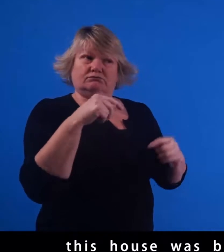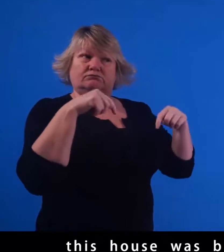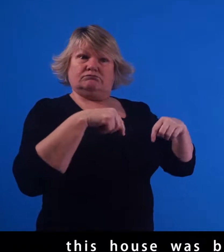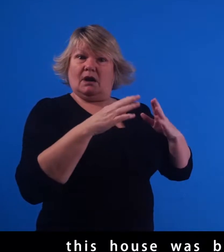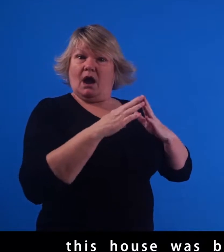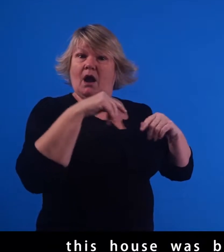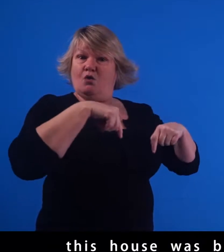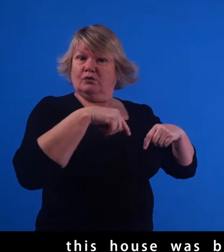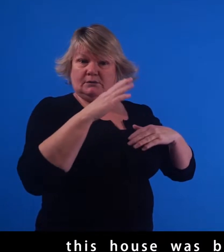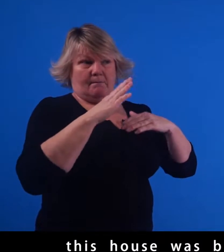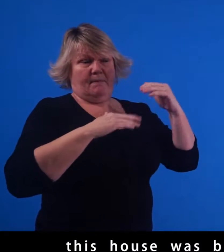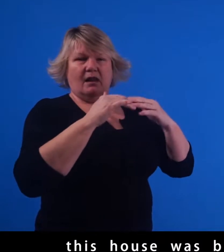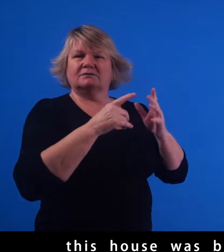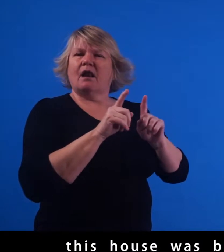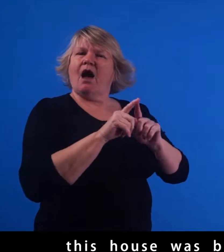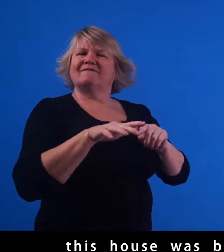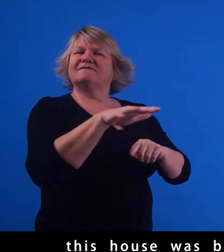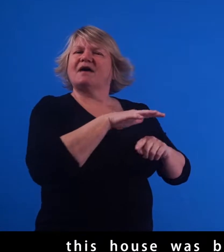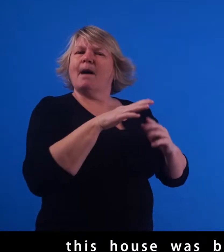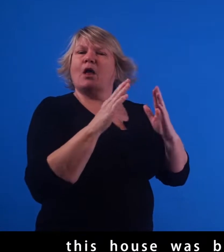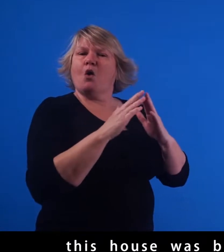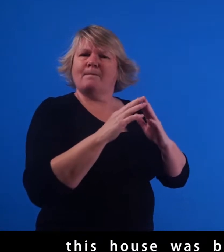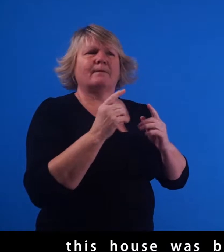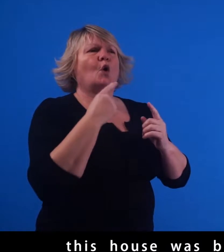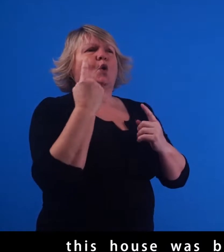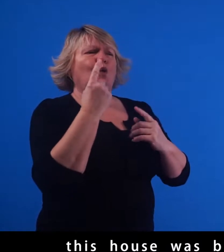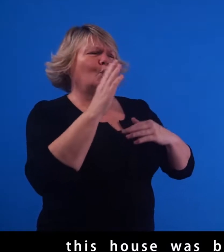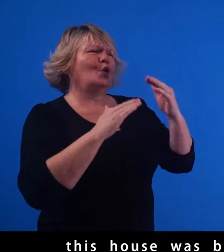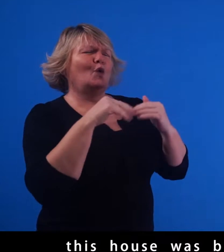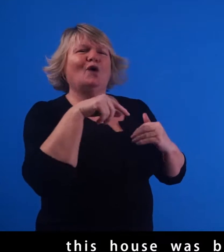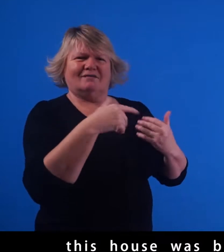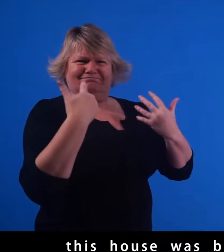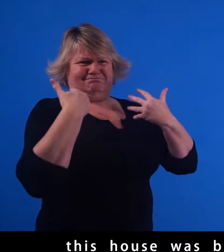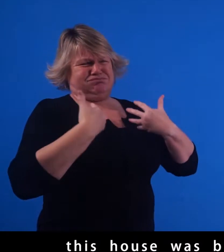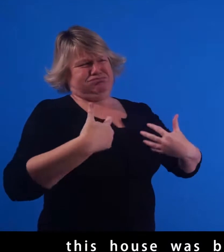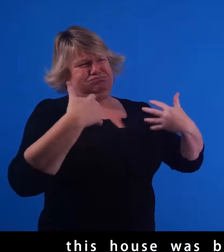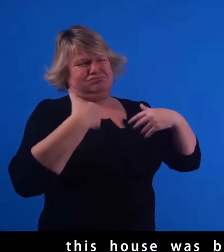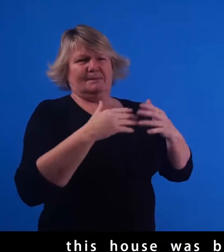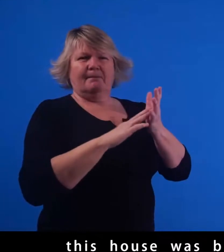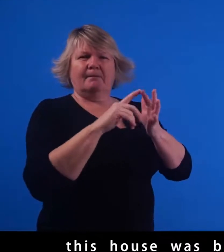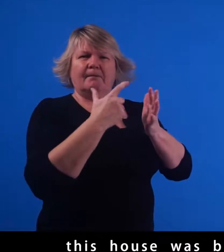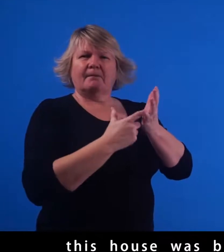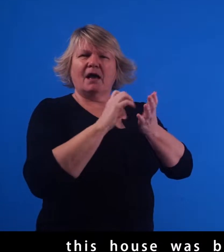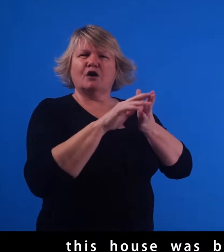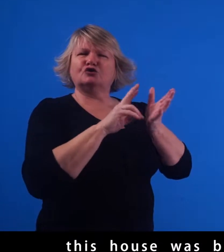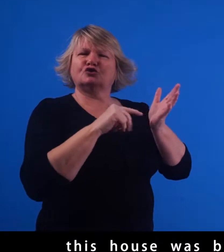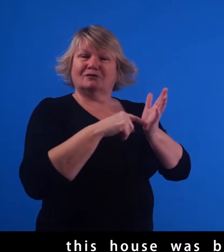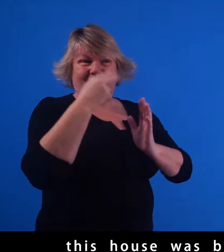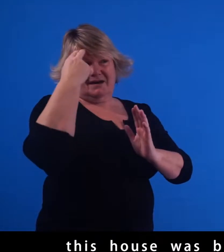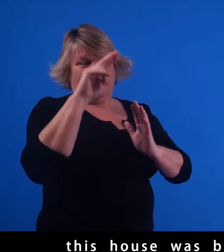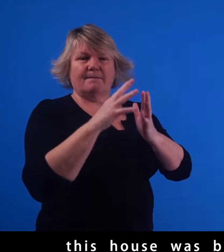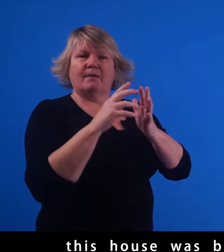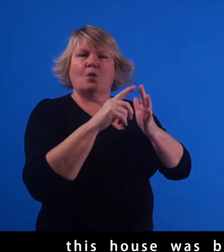This house was built as a family home in 1622 by wealthy merchant William